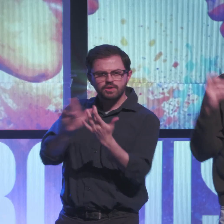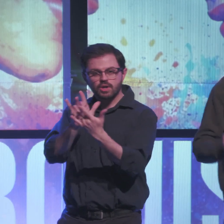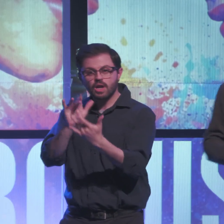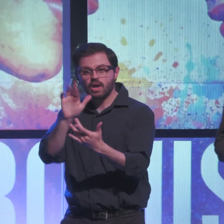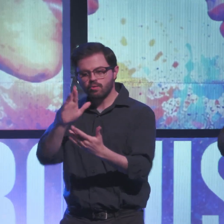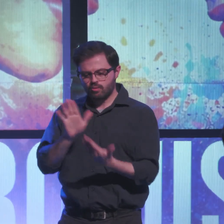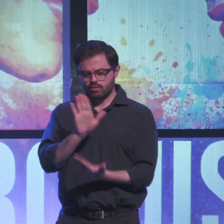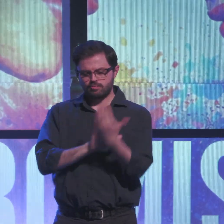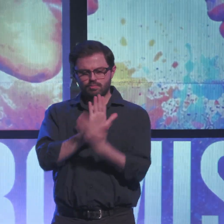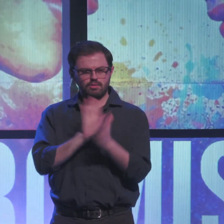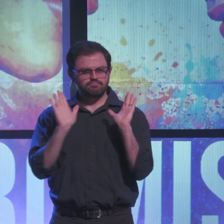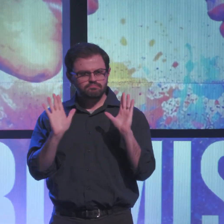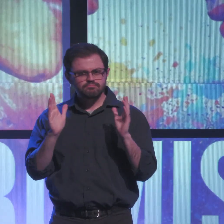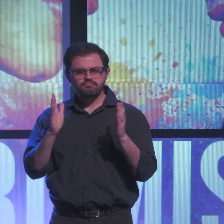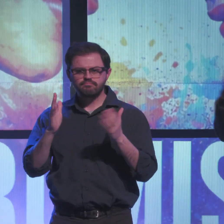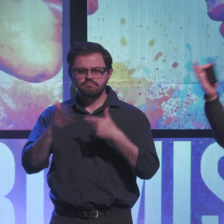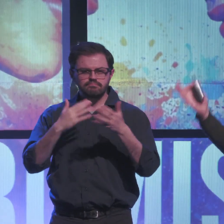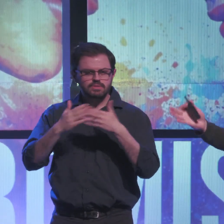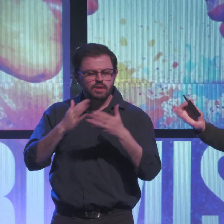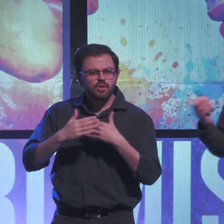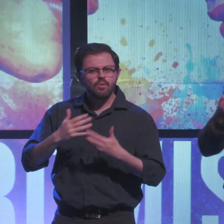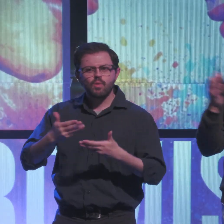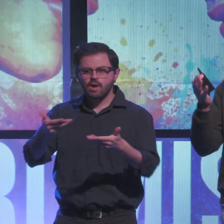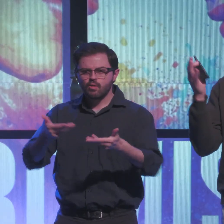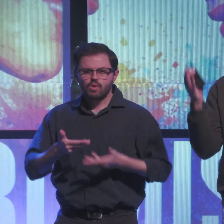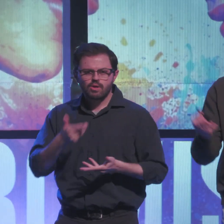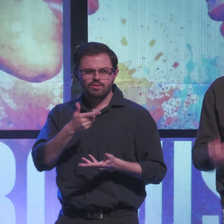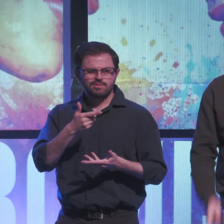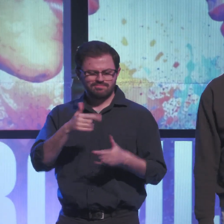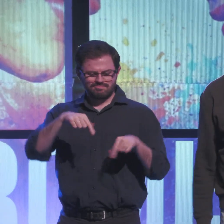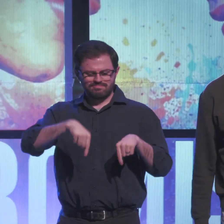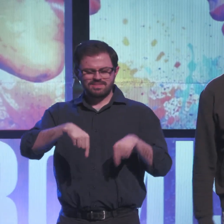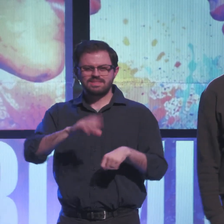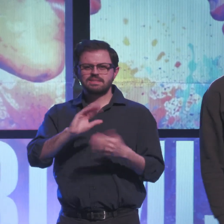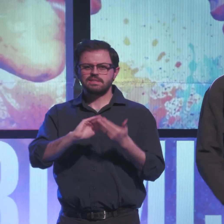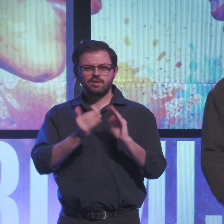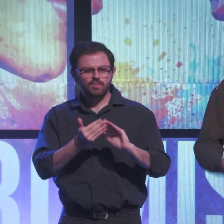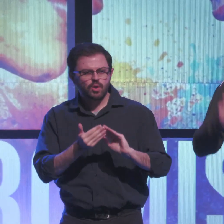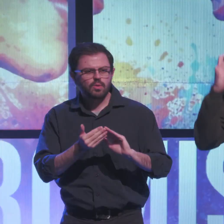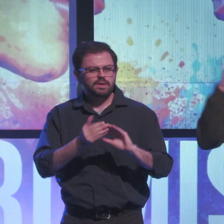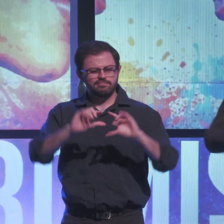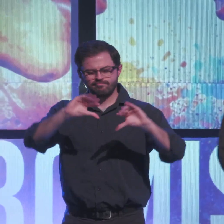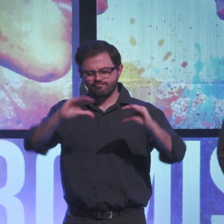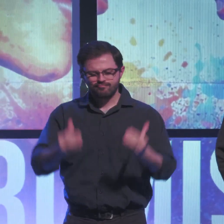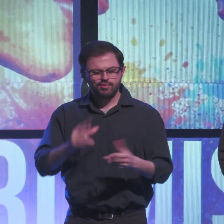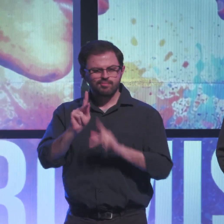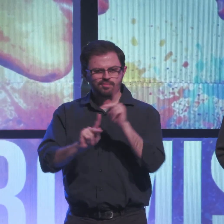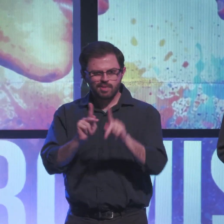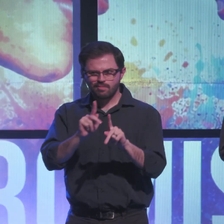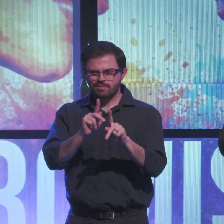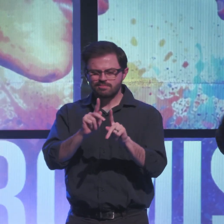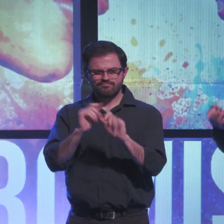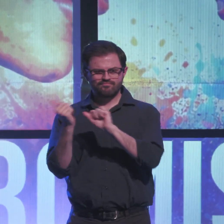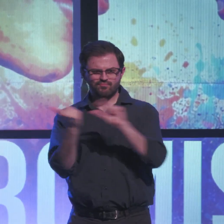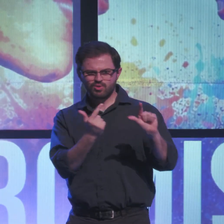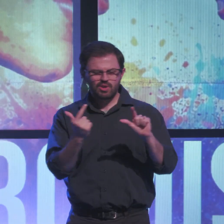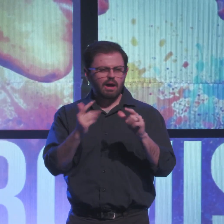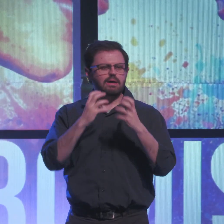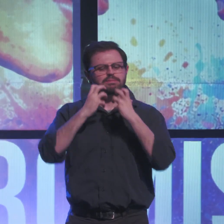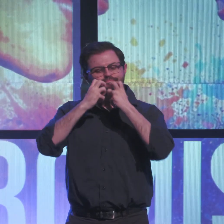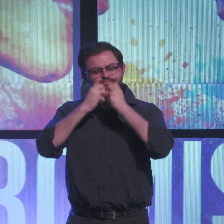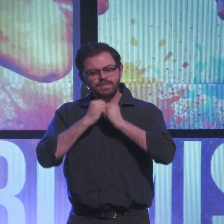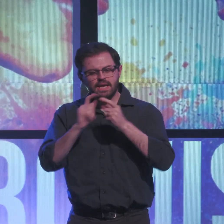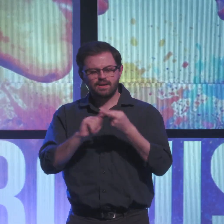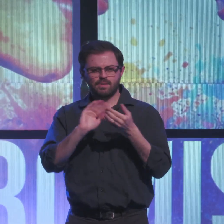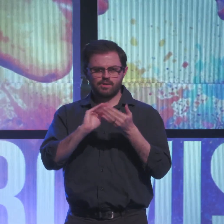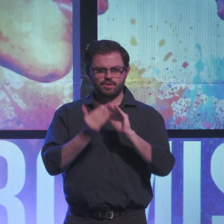welcome. Thank you so much. You are here at a community, a church, a group of people that cares deeply for our community, that cares deeply